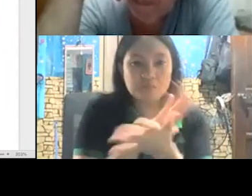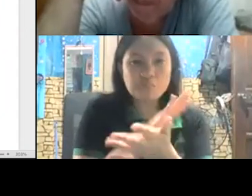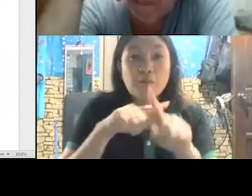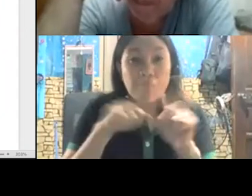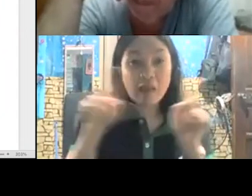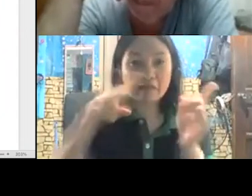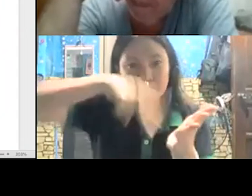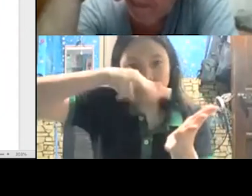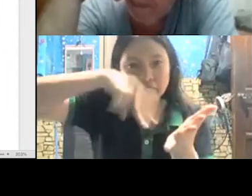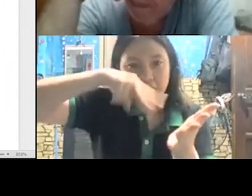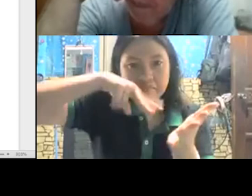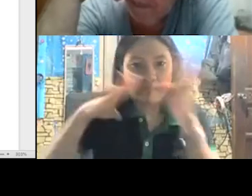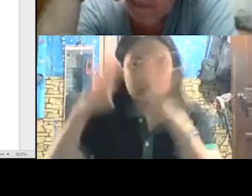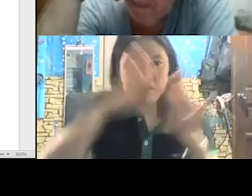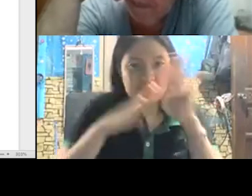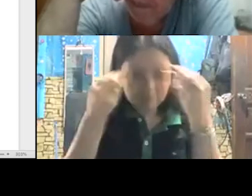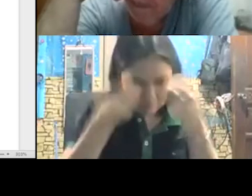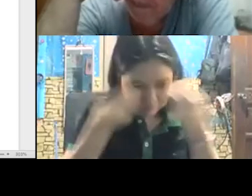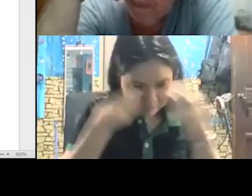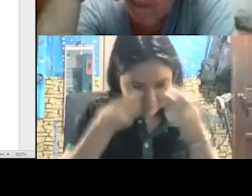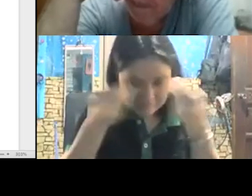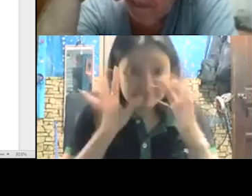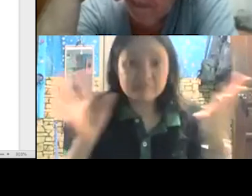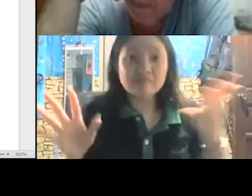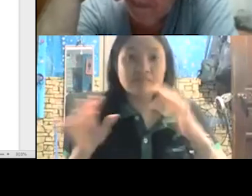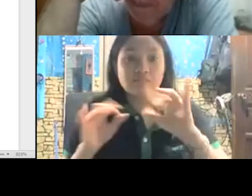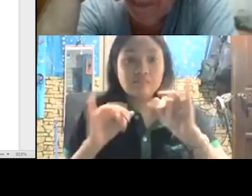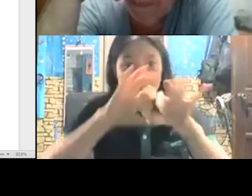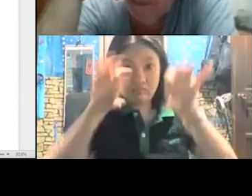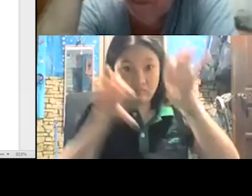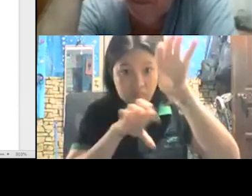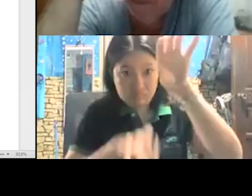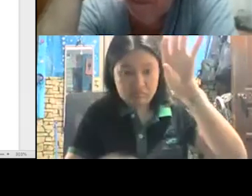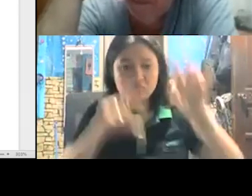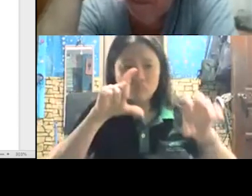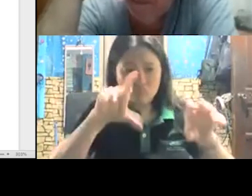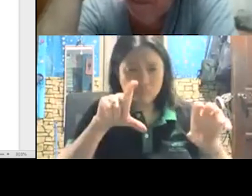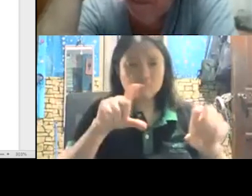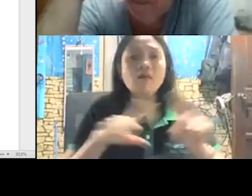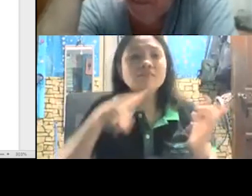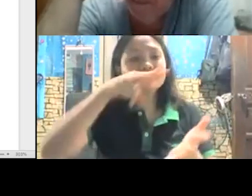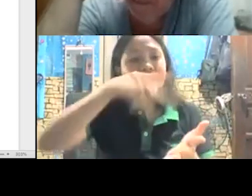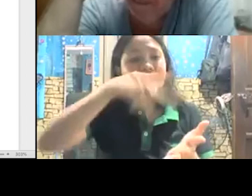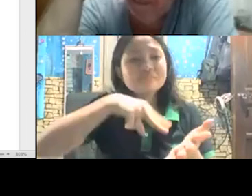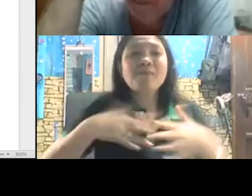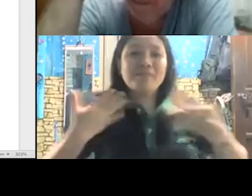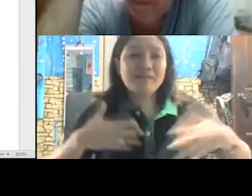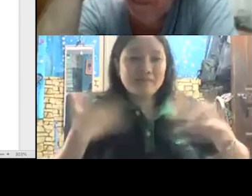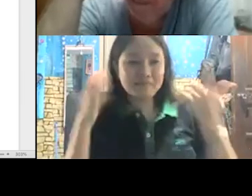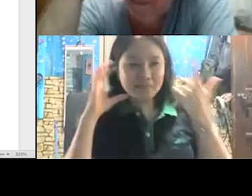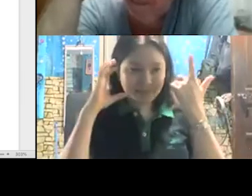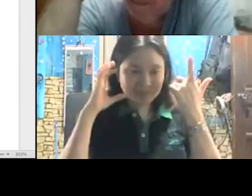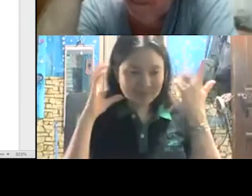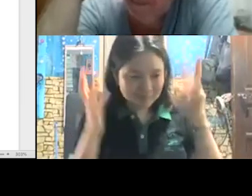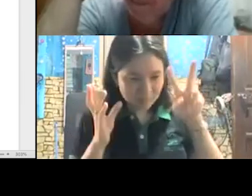I understand what you mean, but again, we have to go by what would make